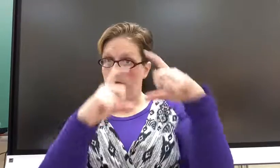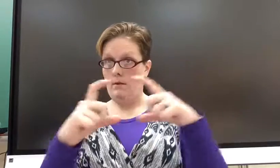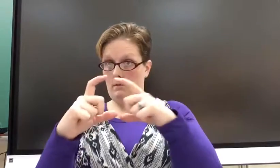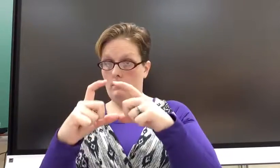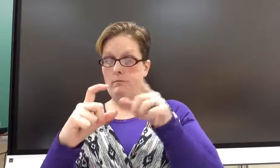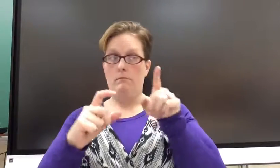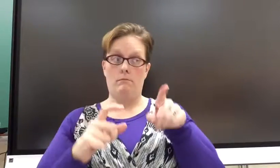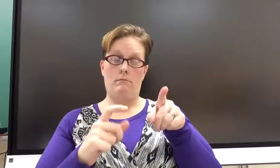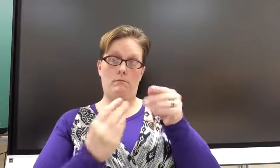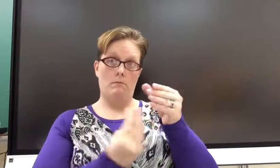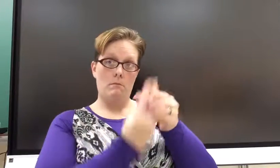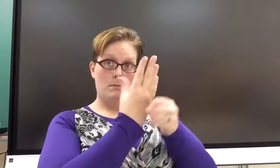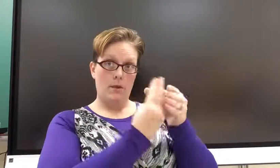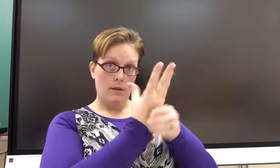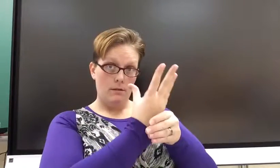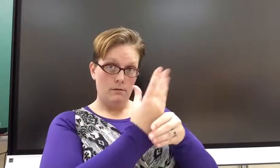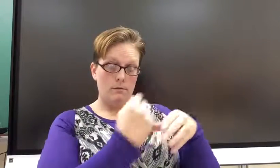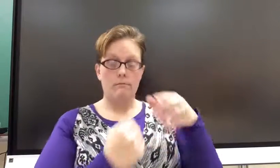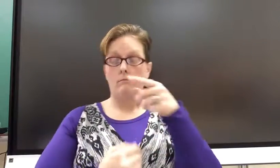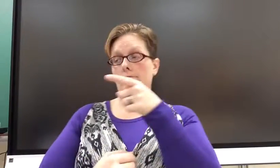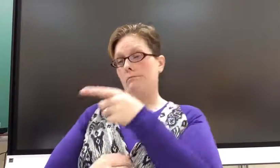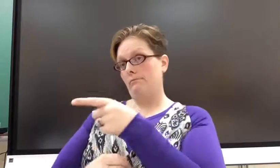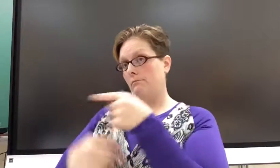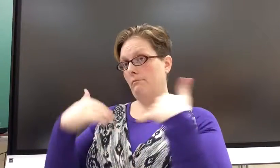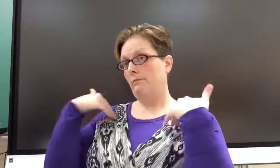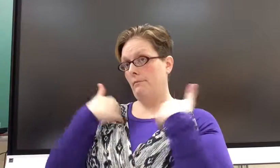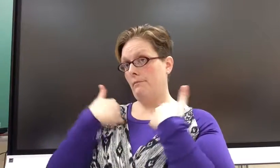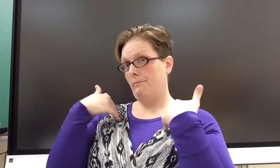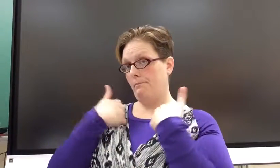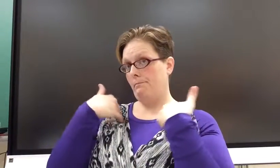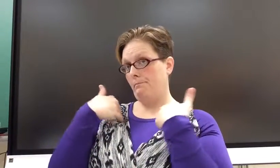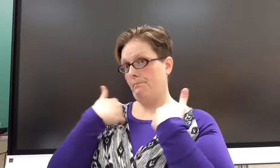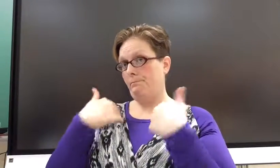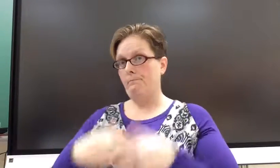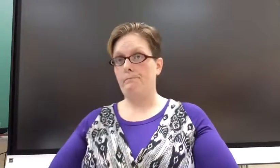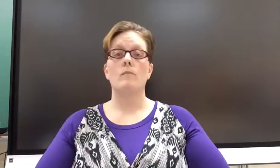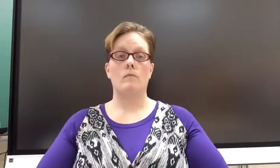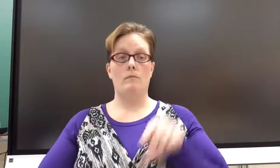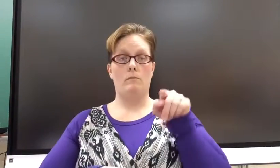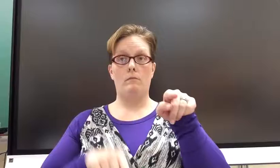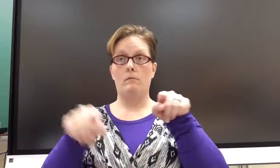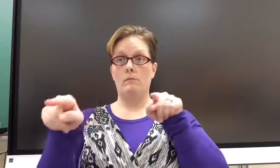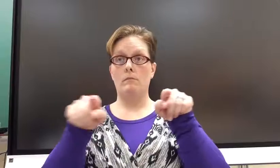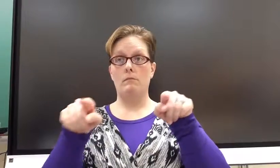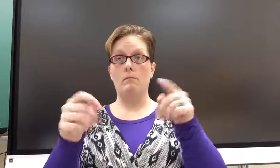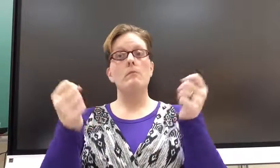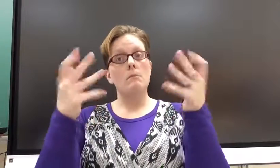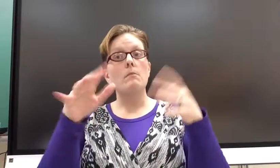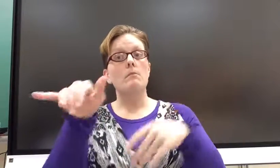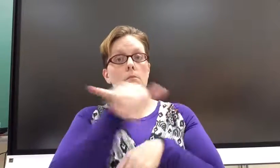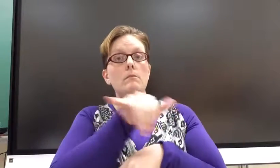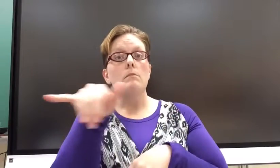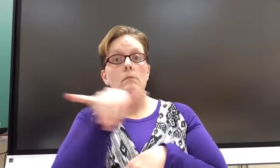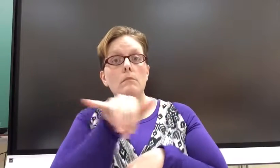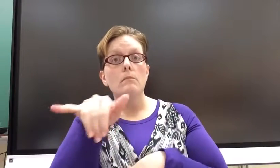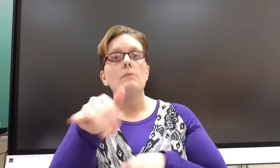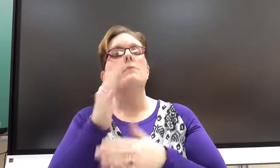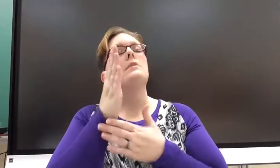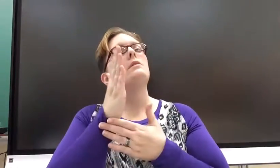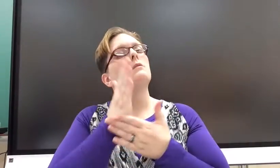Understand, there's 2 kinds of cells, plant cells and animal cells. There are a lot